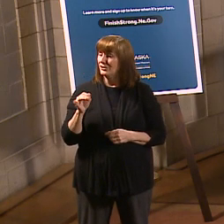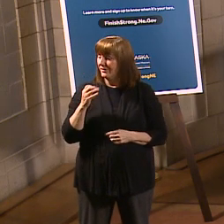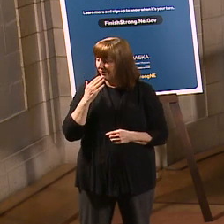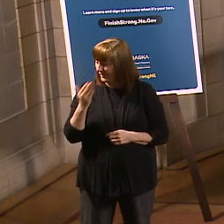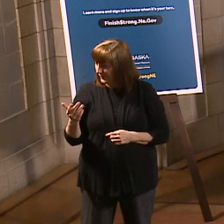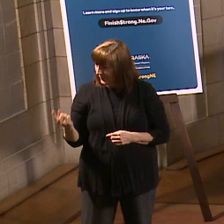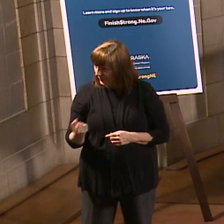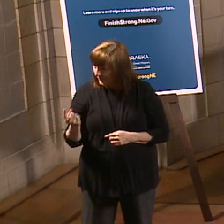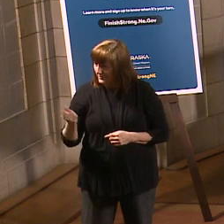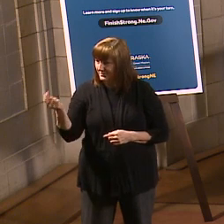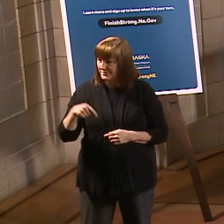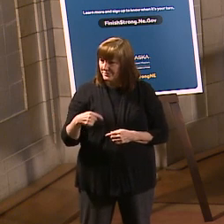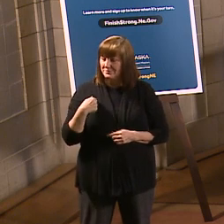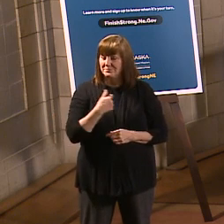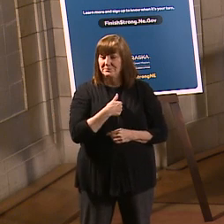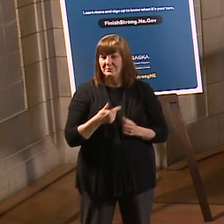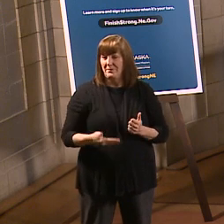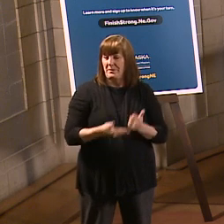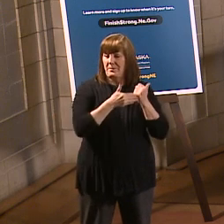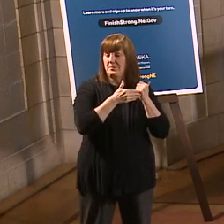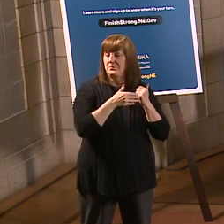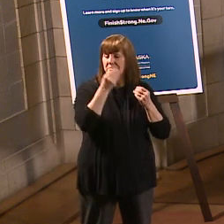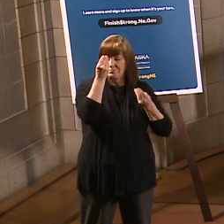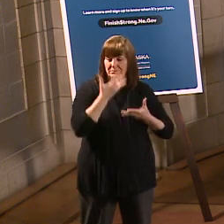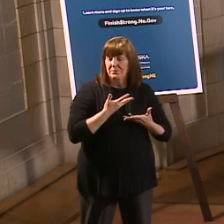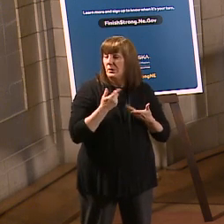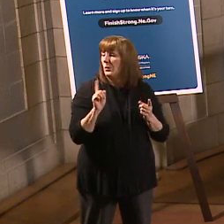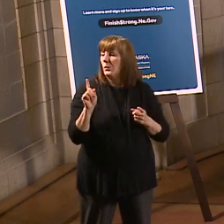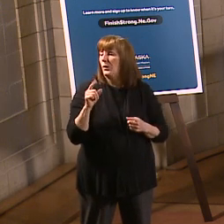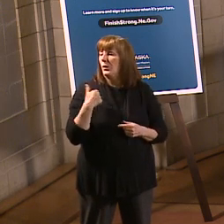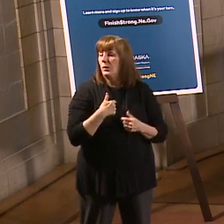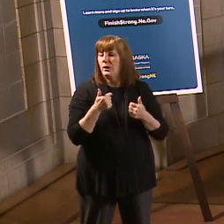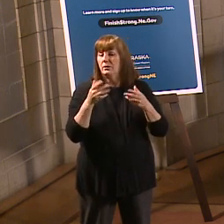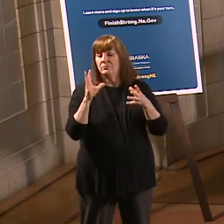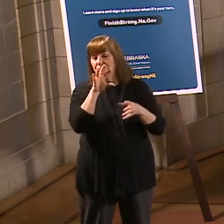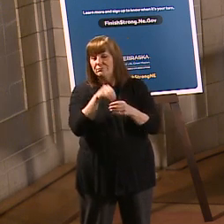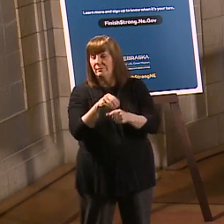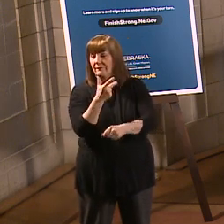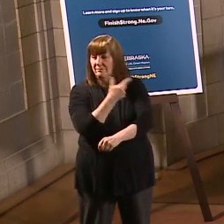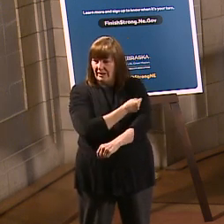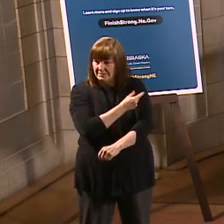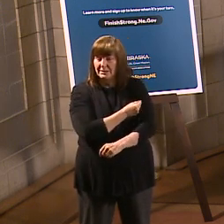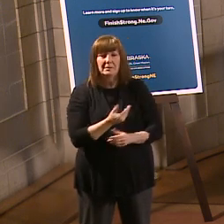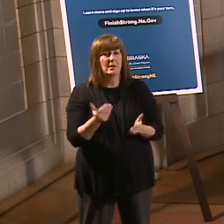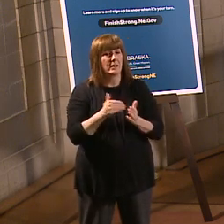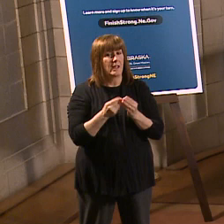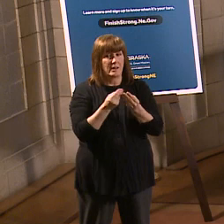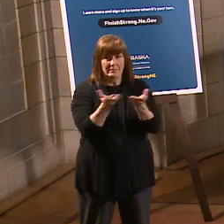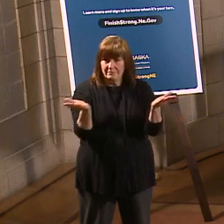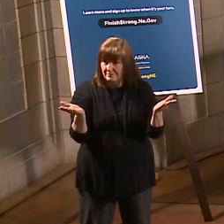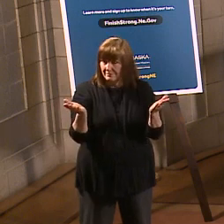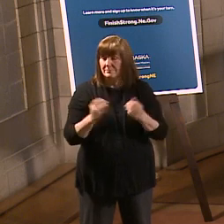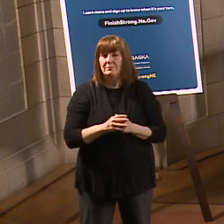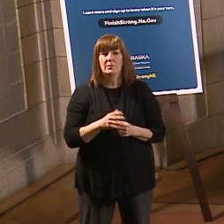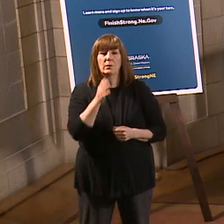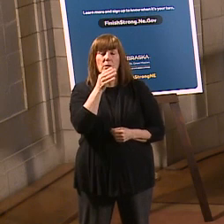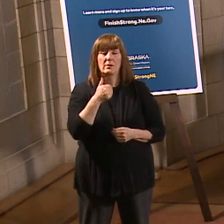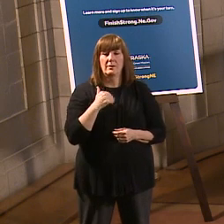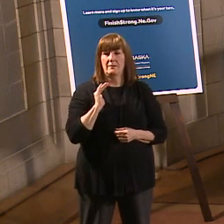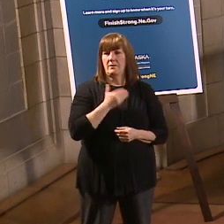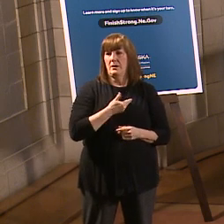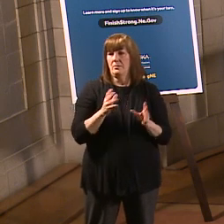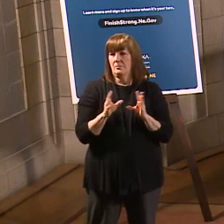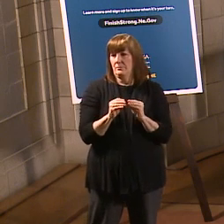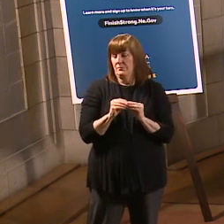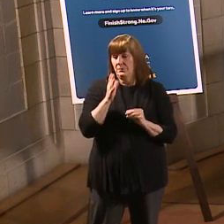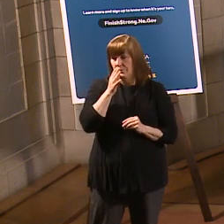very much for being here to help us get updated on where we are with regard to the vaccine program. Again, folks, we're going to have our press